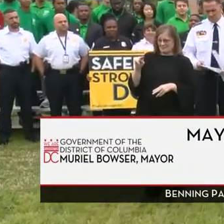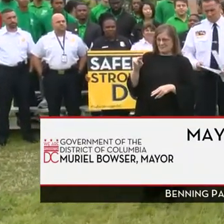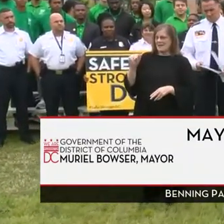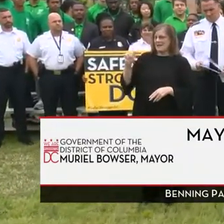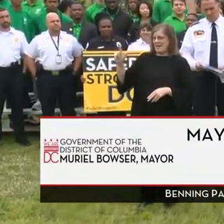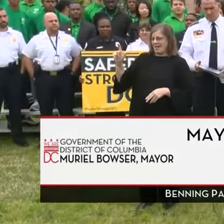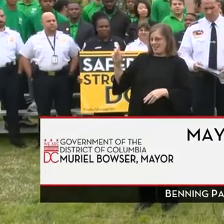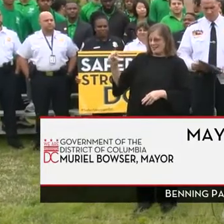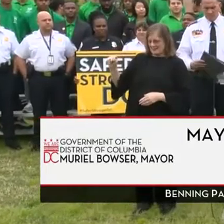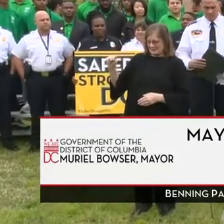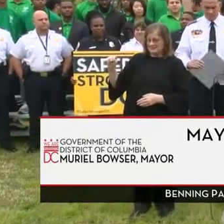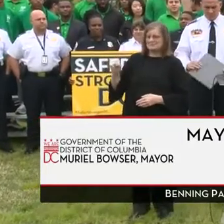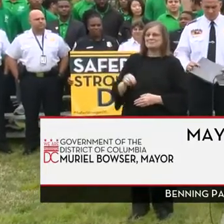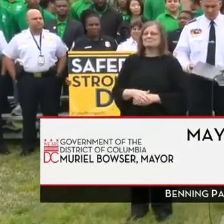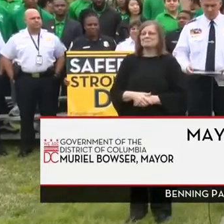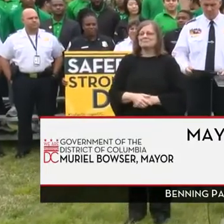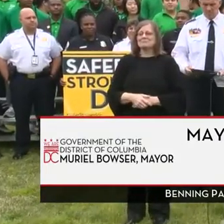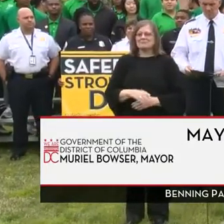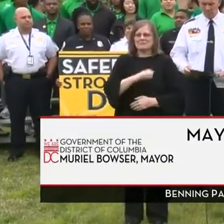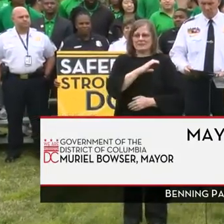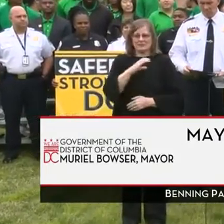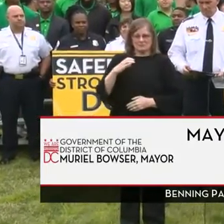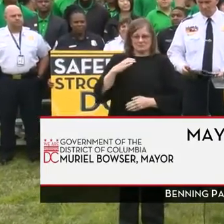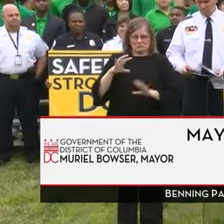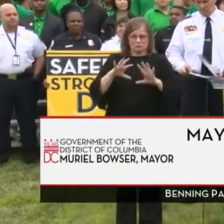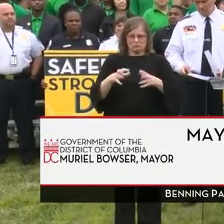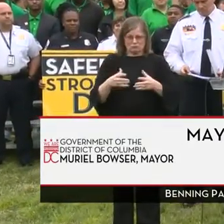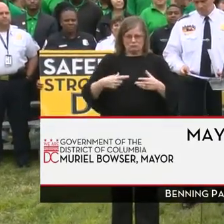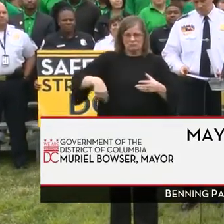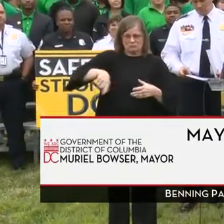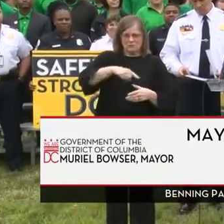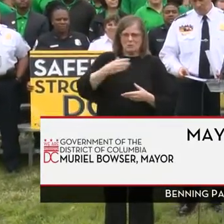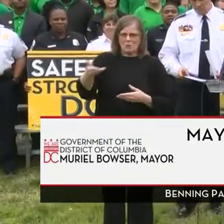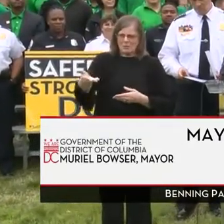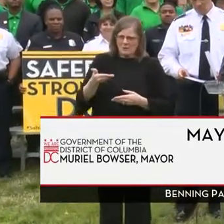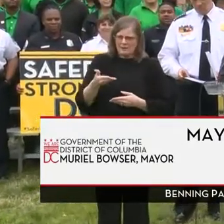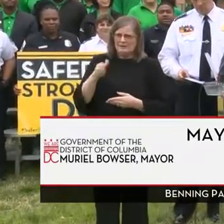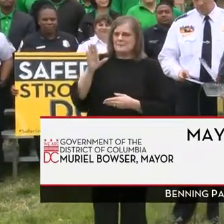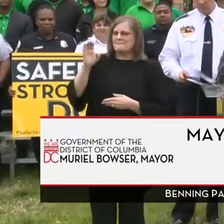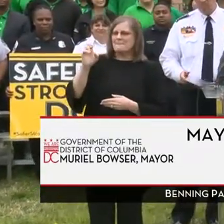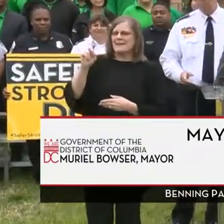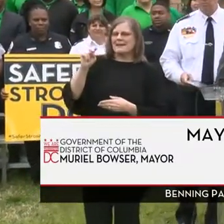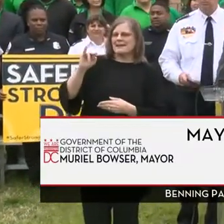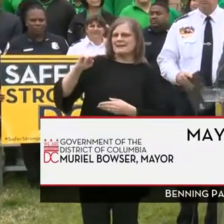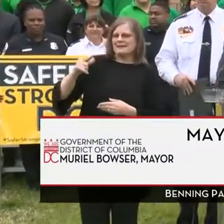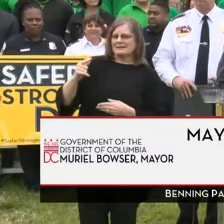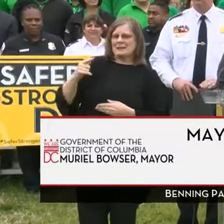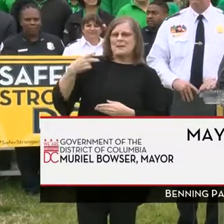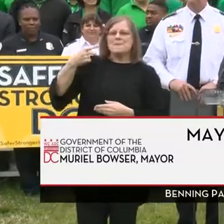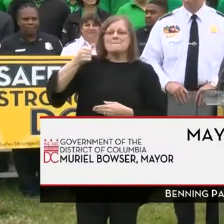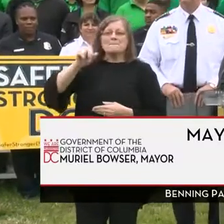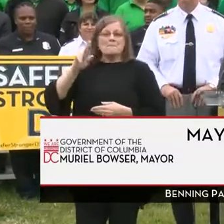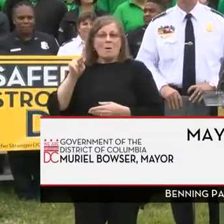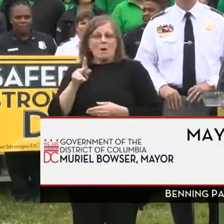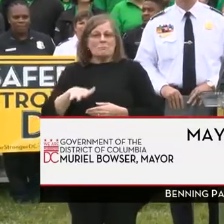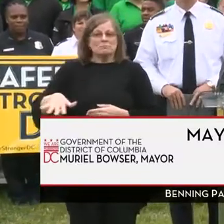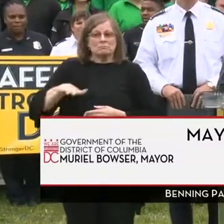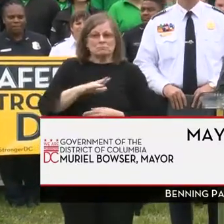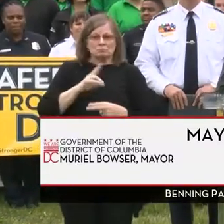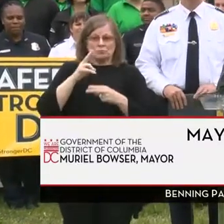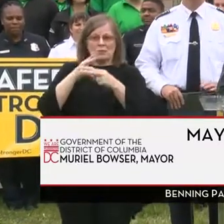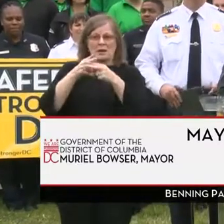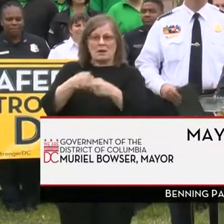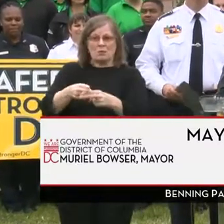Member District 7003. Welcome to the Bennett Park Center, which is eventually will be renamed the Woody Ward Rec